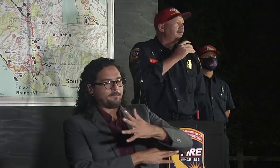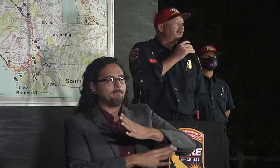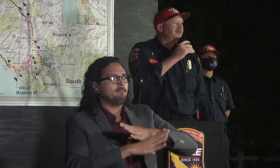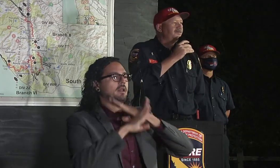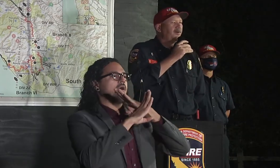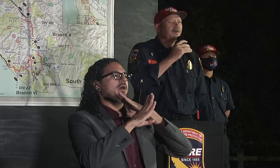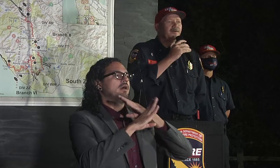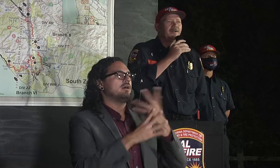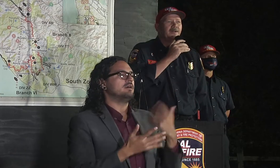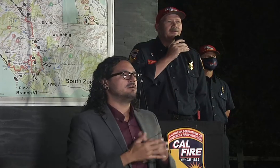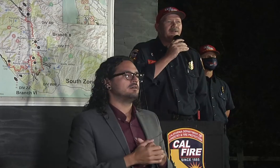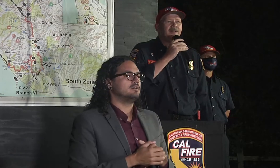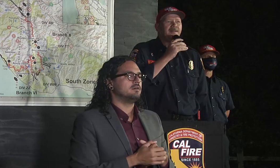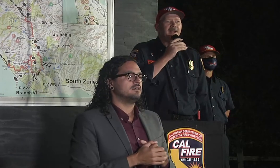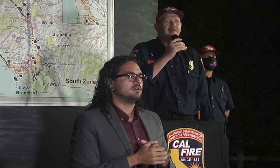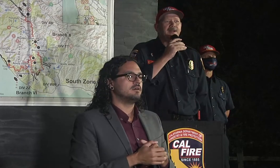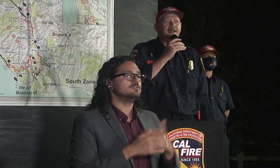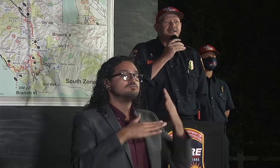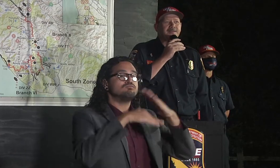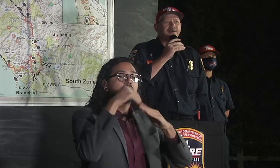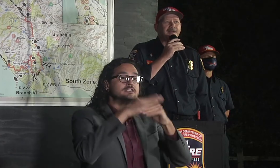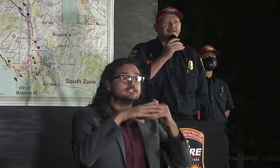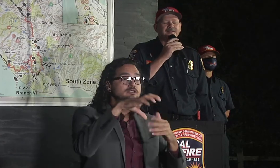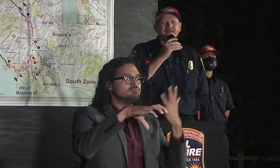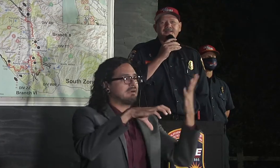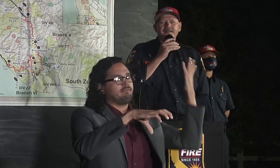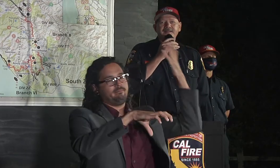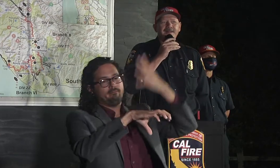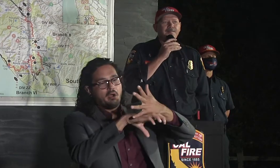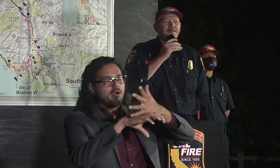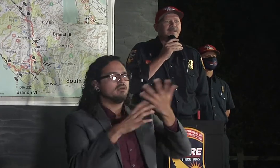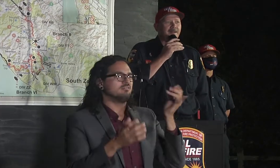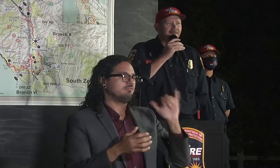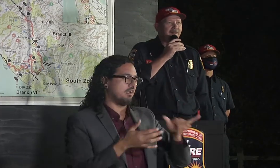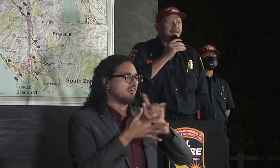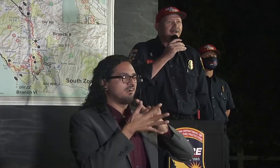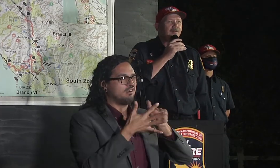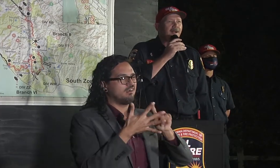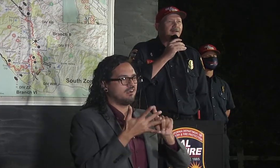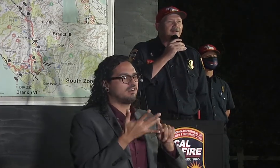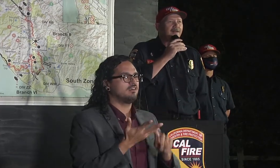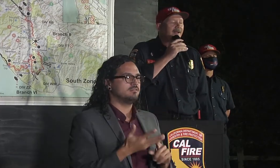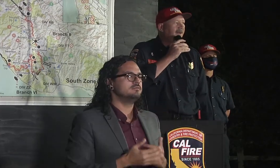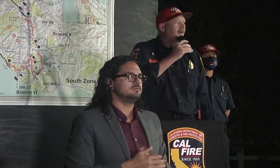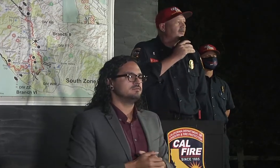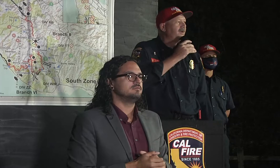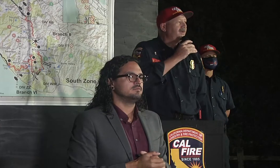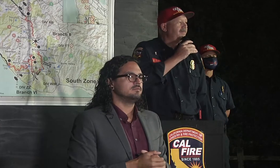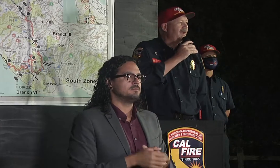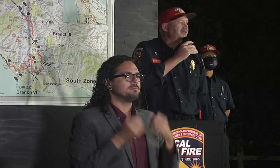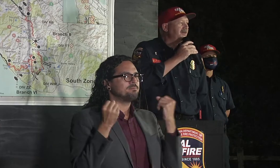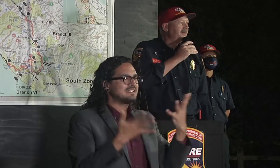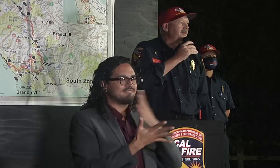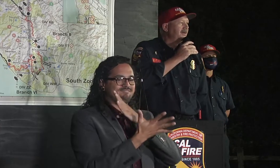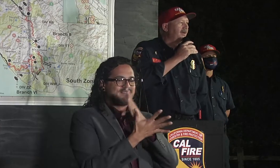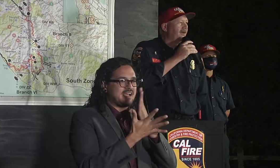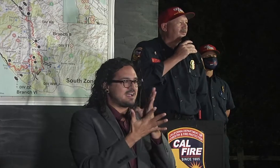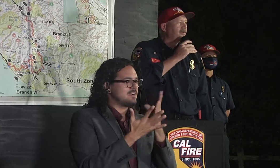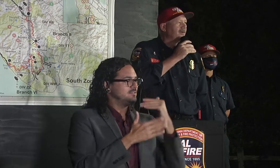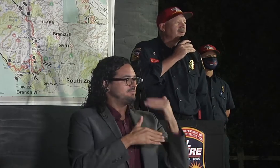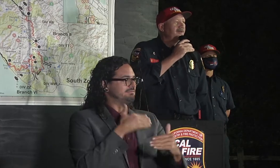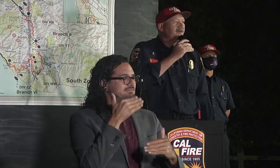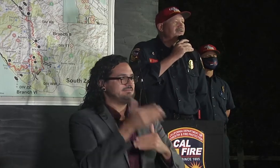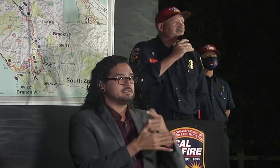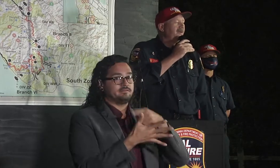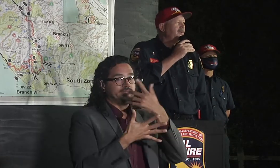start pushing forward with the entire mitigation process of this incident. And it's going to take a while. I need everyone to be patient.